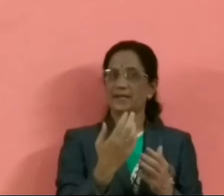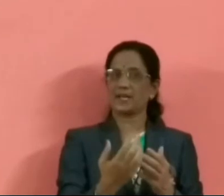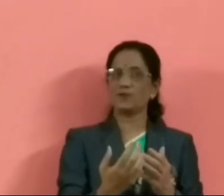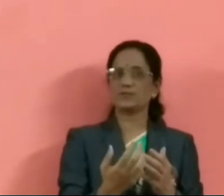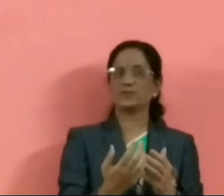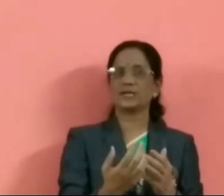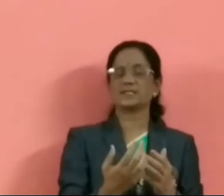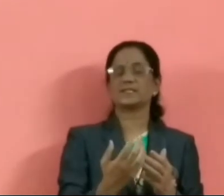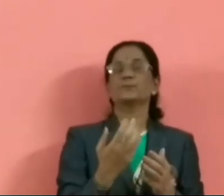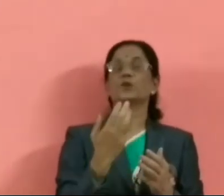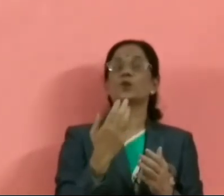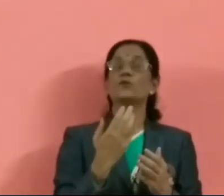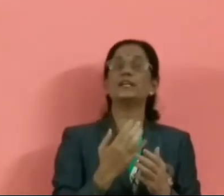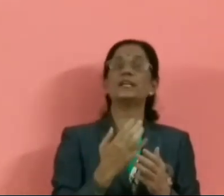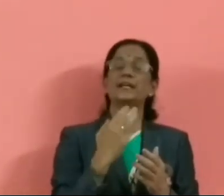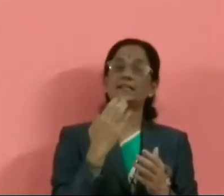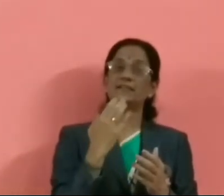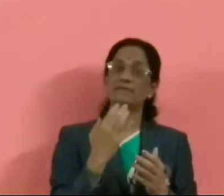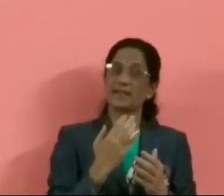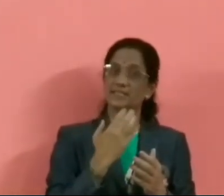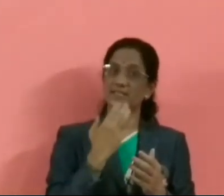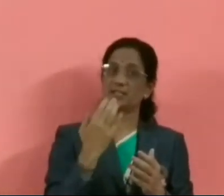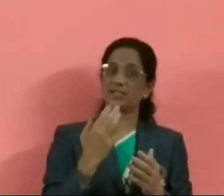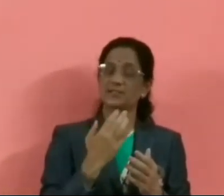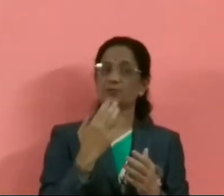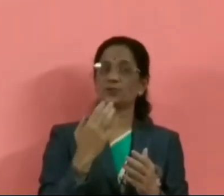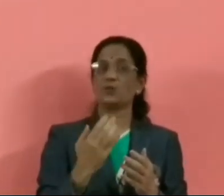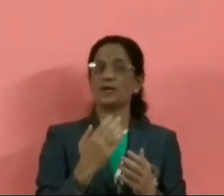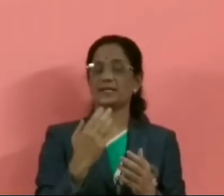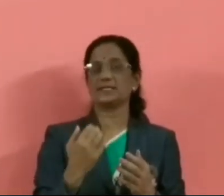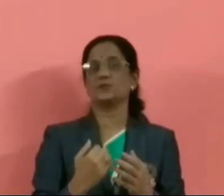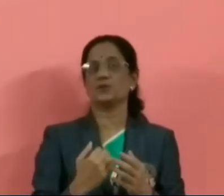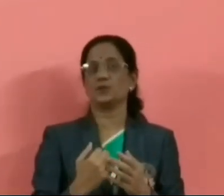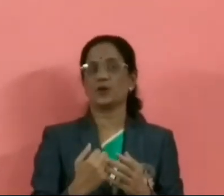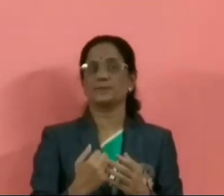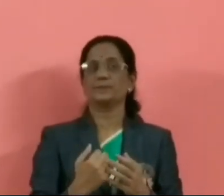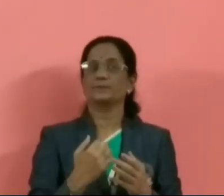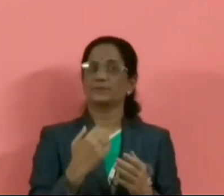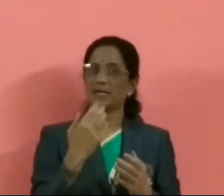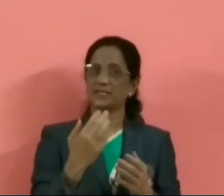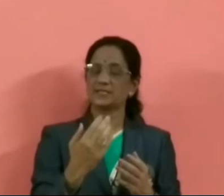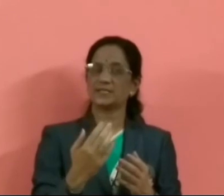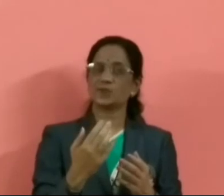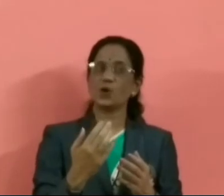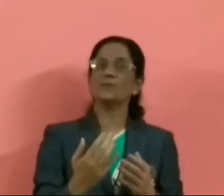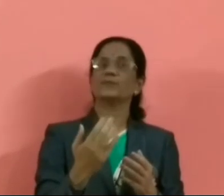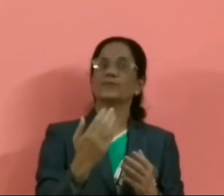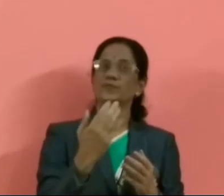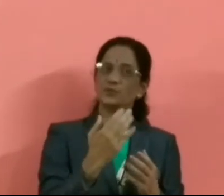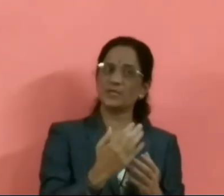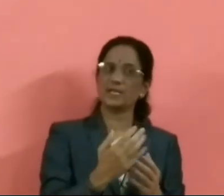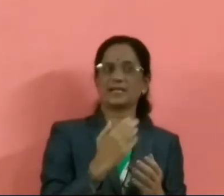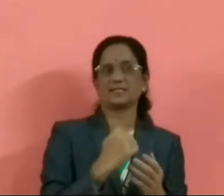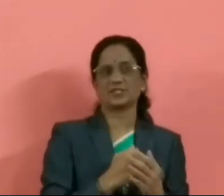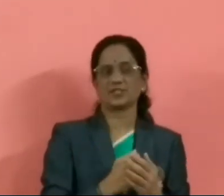now students, COVID-19 vaccine also nowadays going on. That is also immunization.